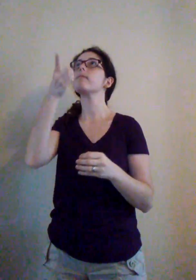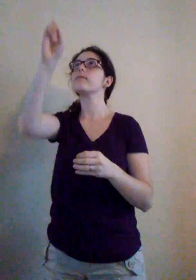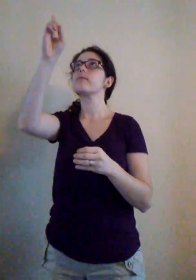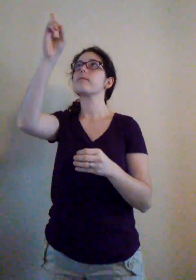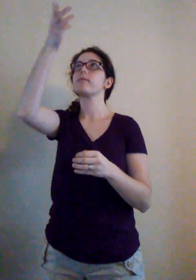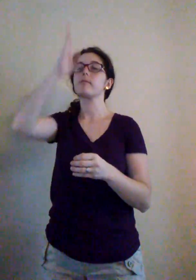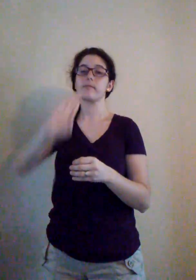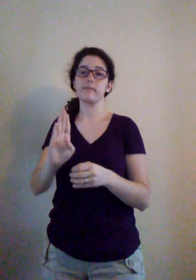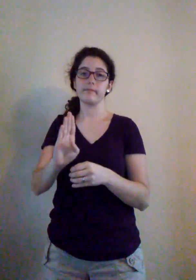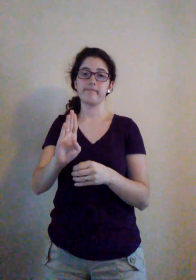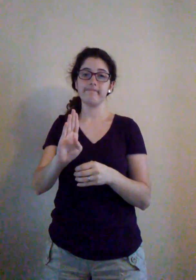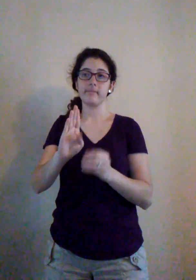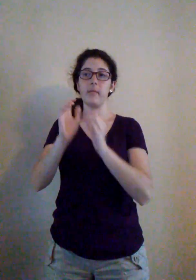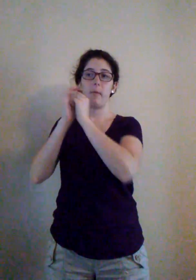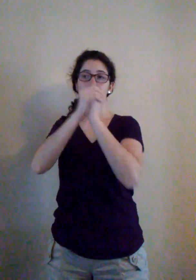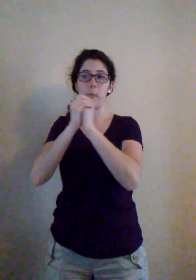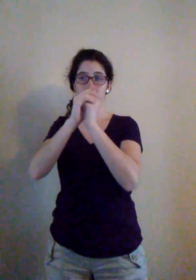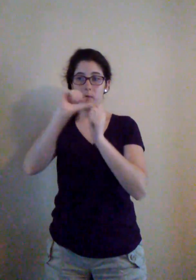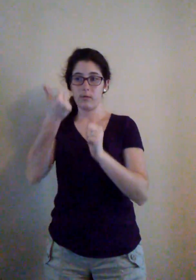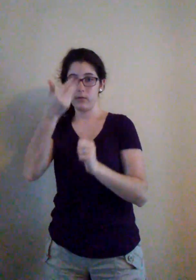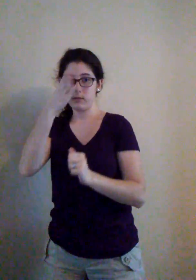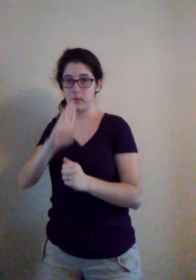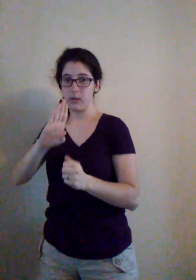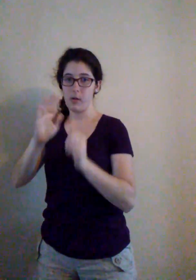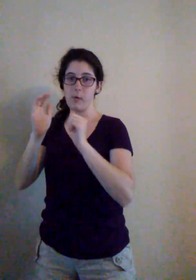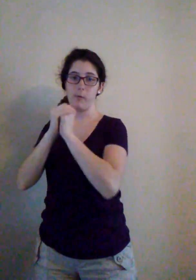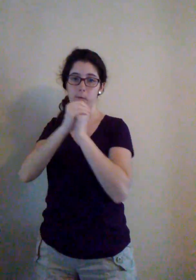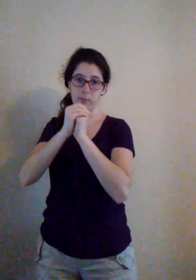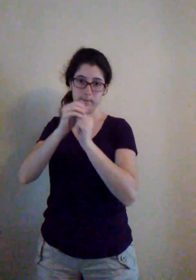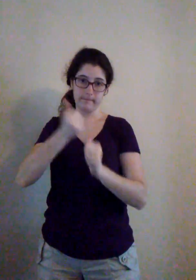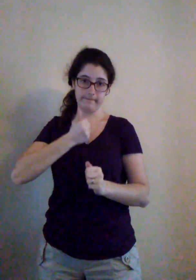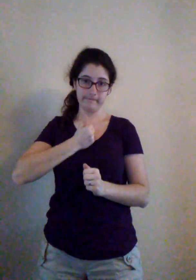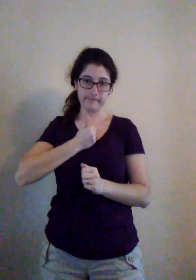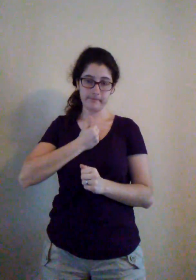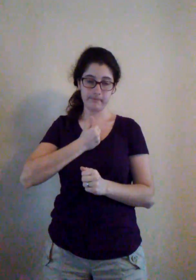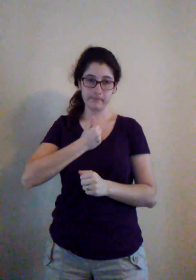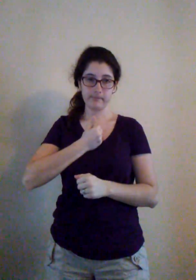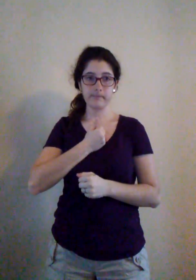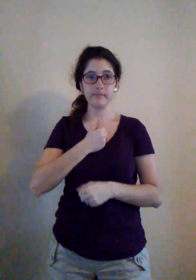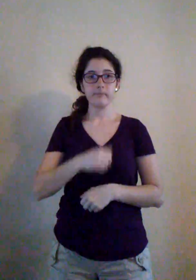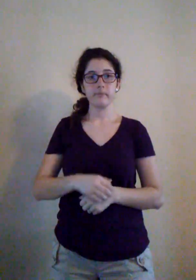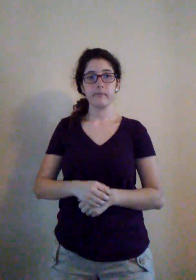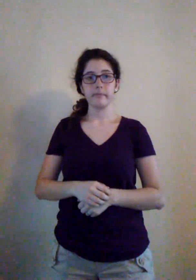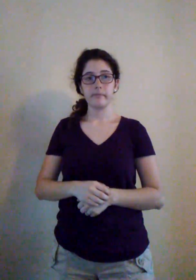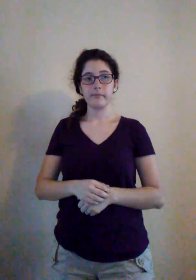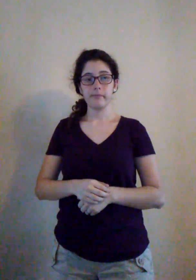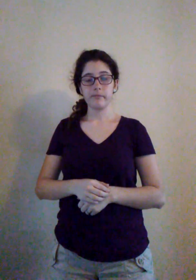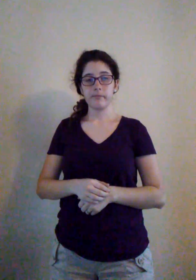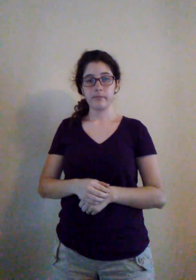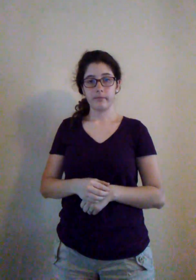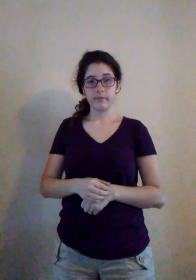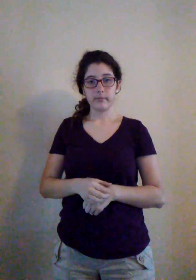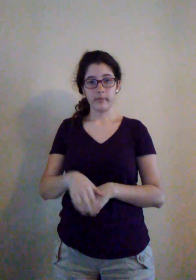a form of selfishness. So that I find that many biblically